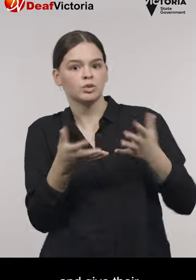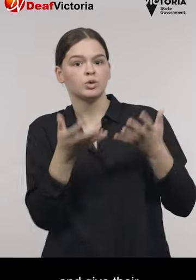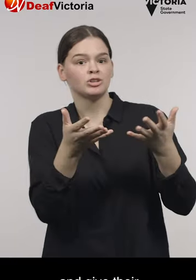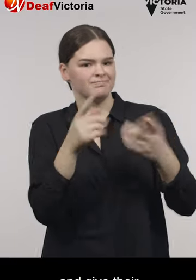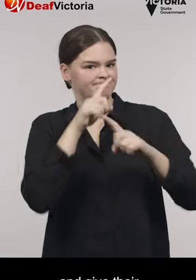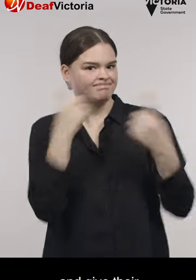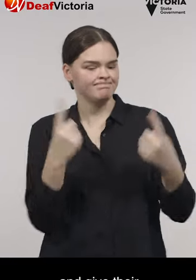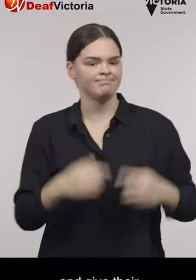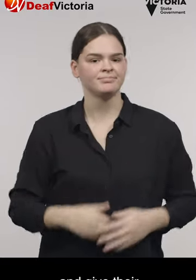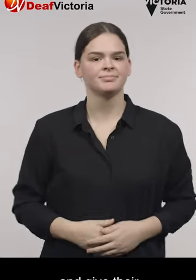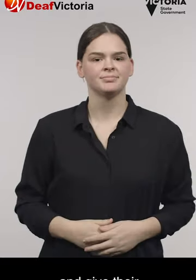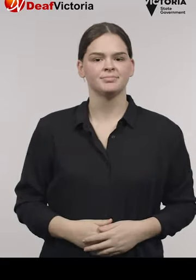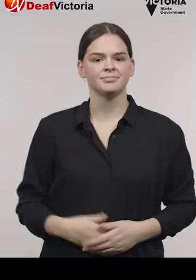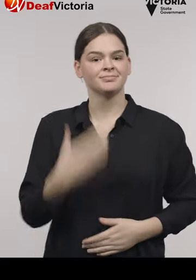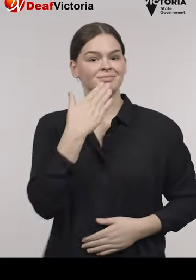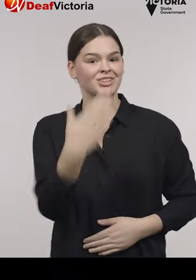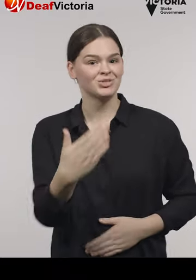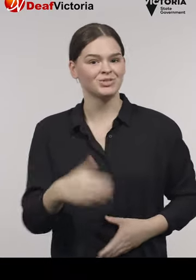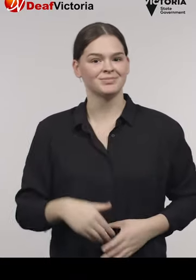give their informed consent. Thank you.